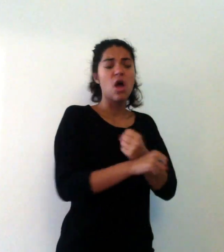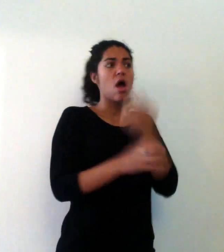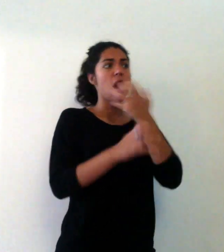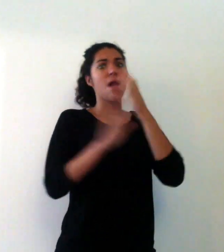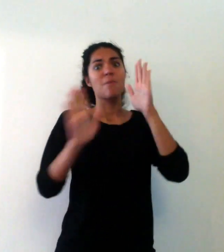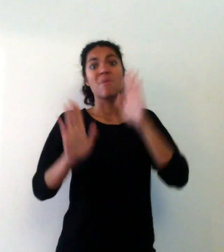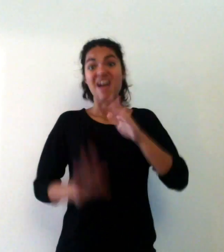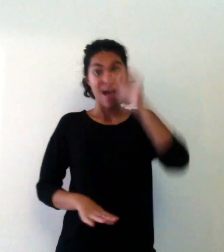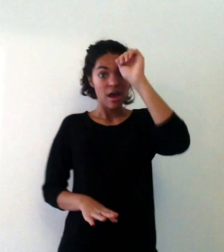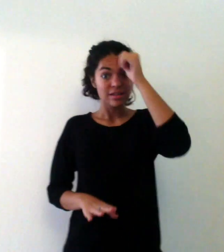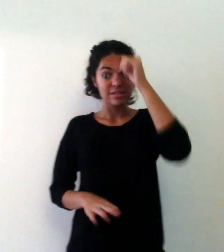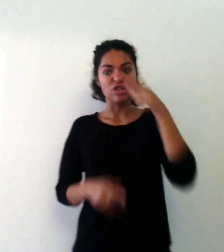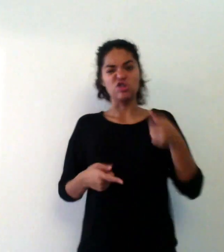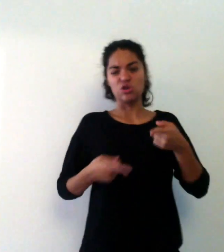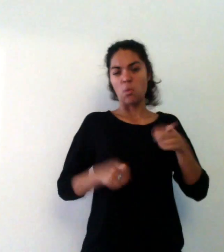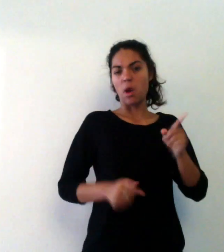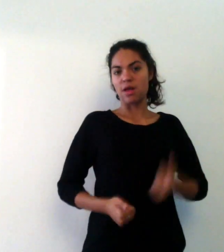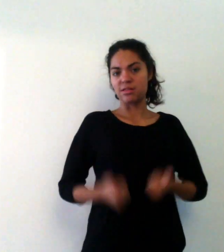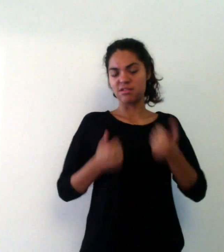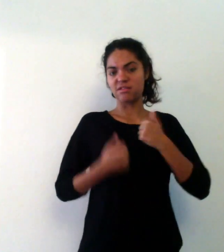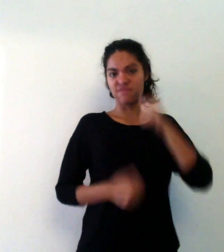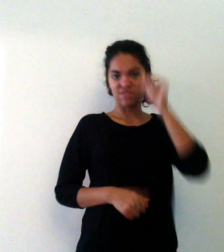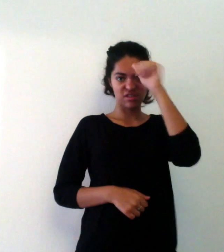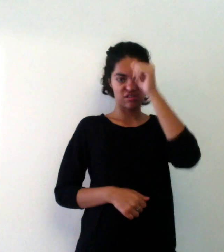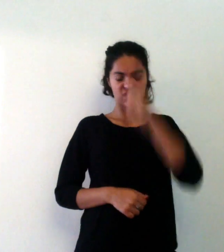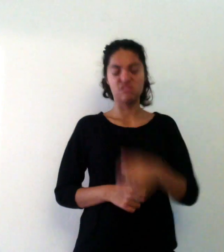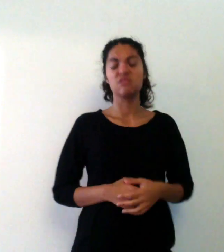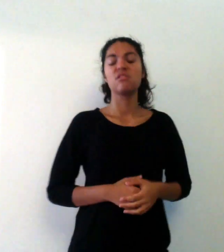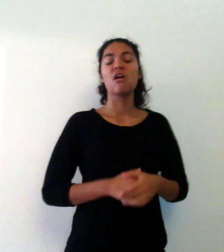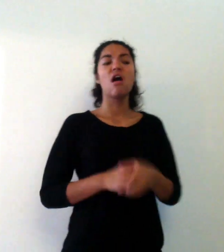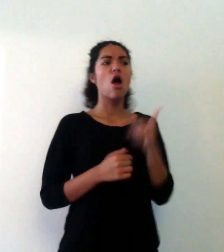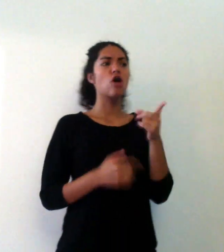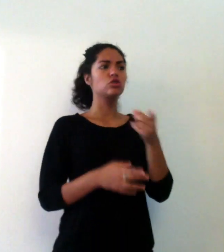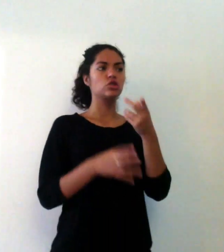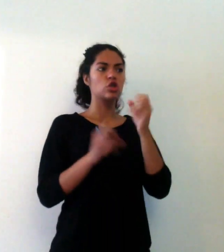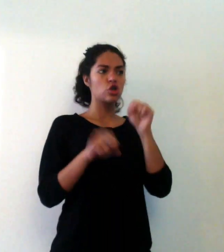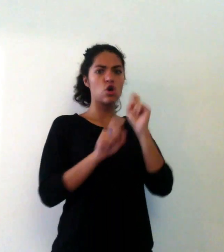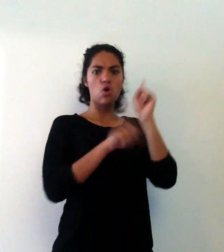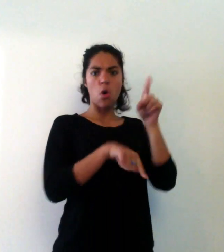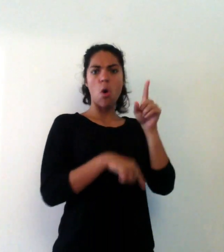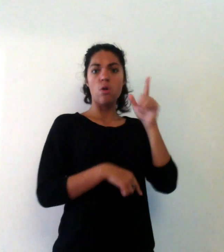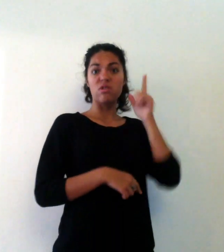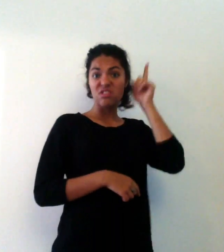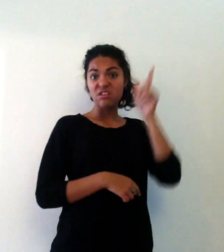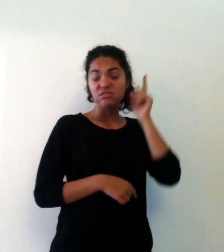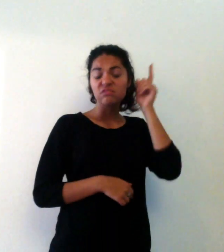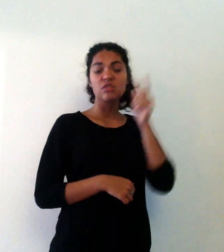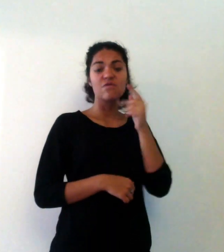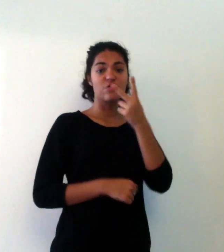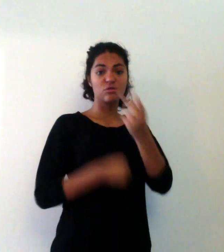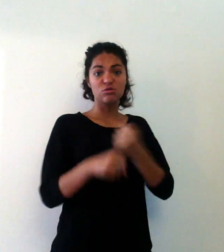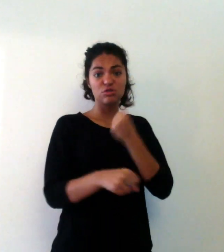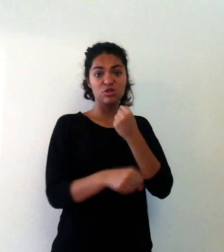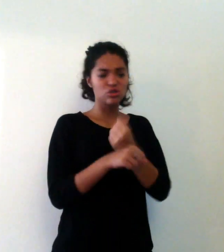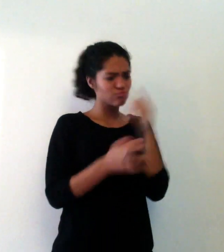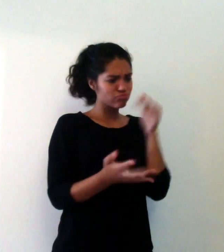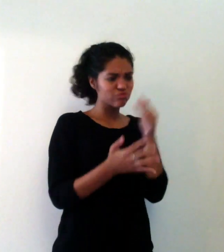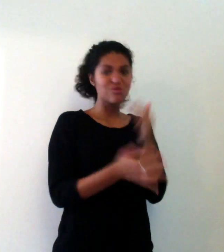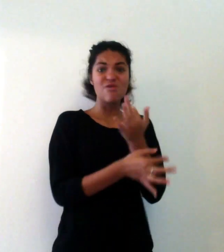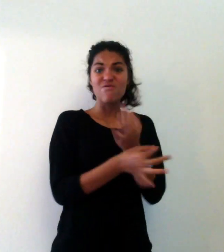her scholarship to go to London, specialize in her training for those 2 years. And as she talked and talked, what kept her